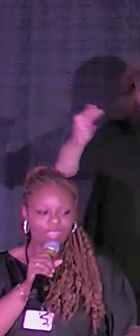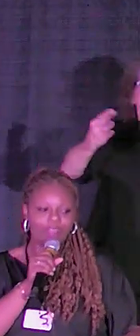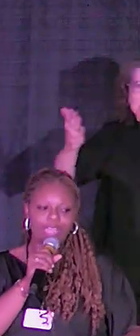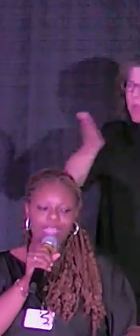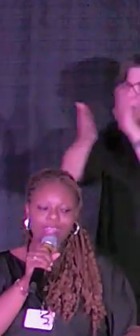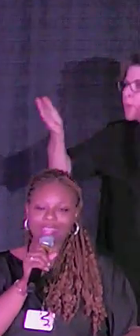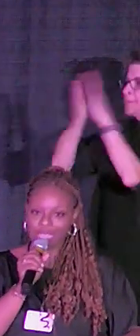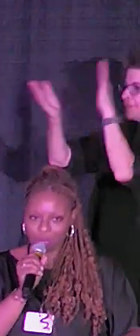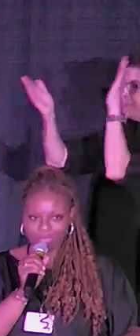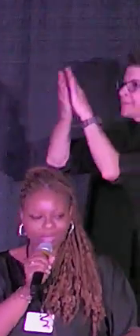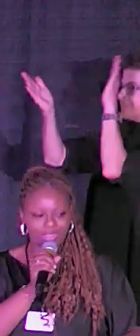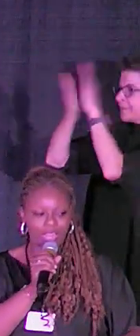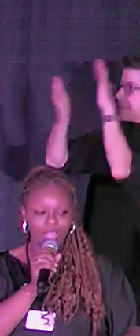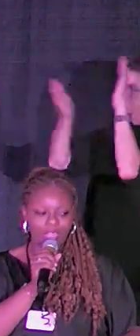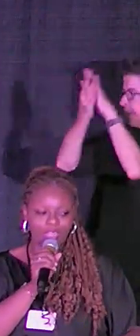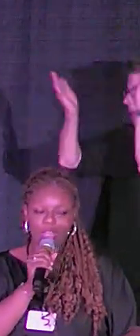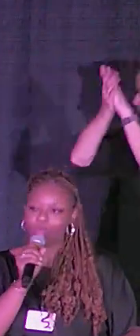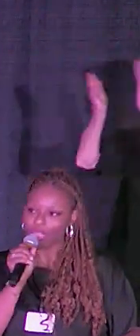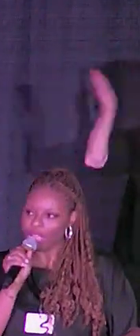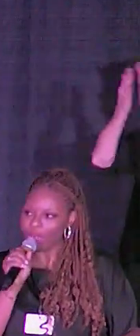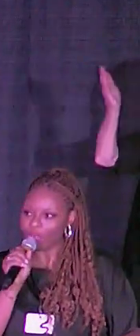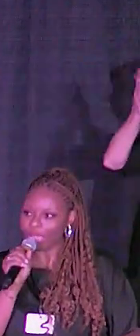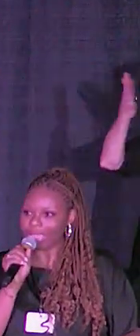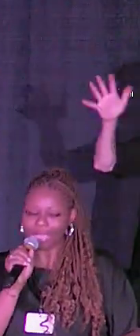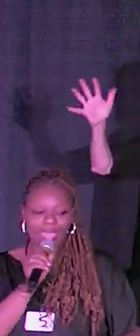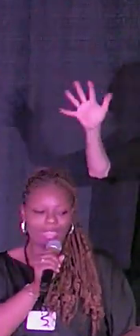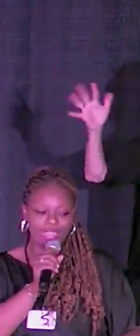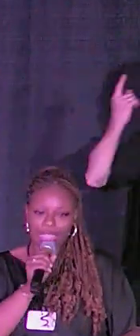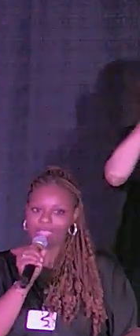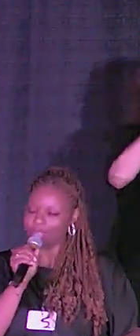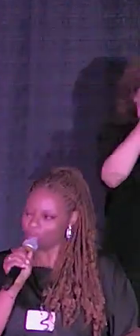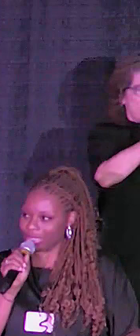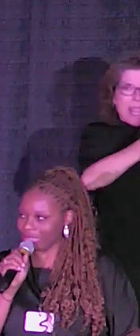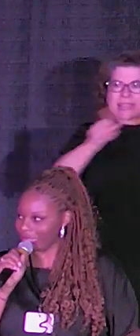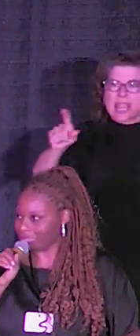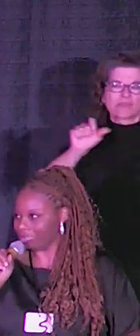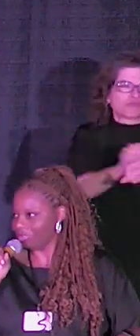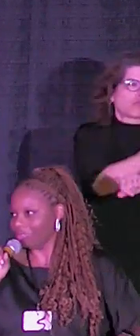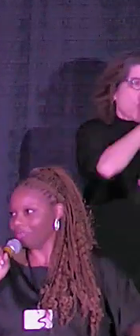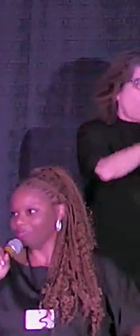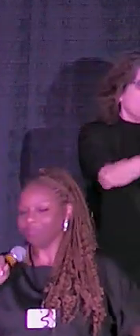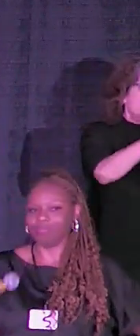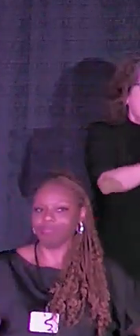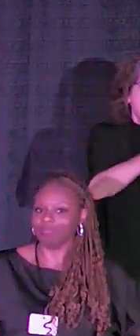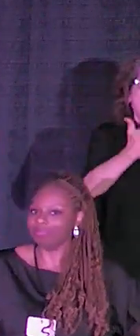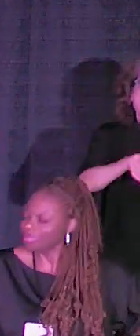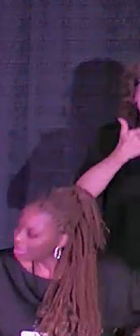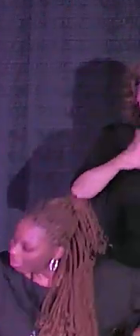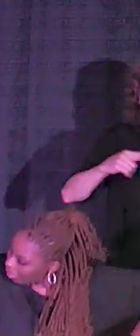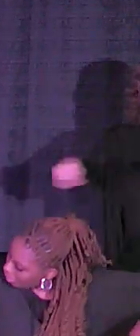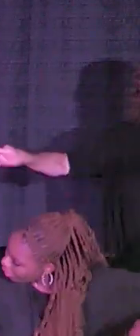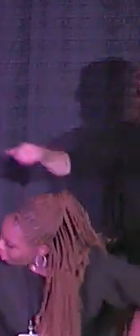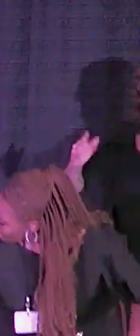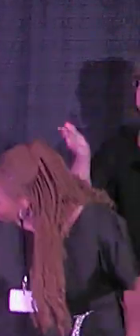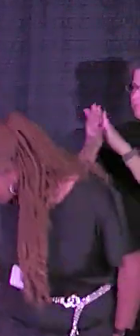Michael Giovanis, Tamara Stark, Rinal Ray, and Jane Lawrenz.